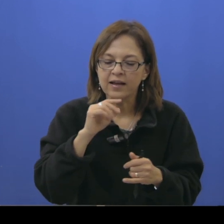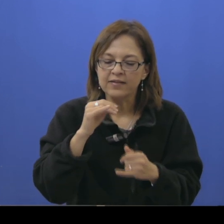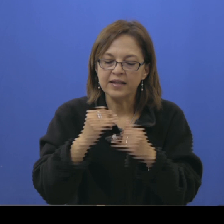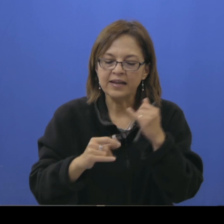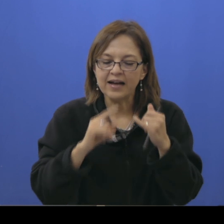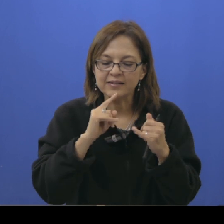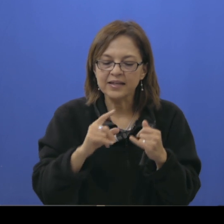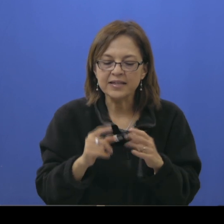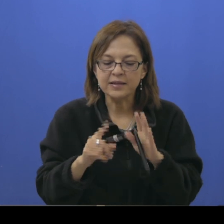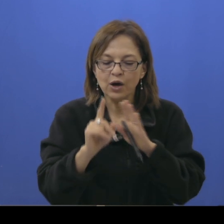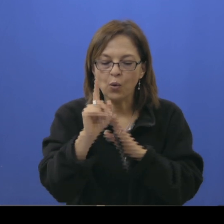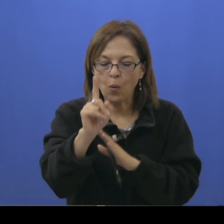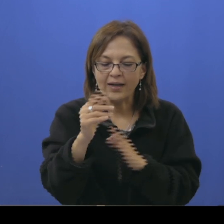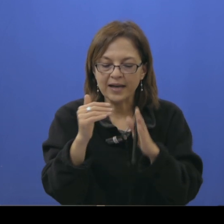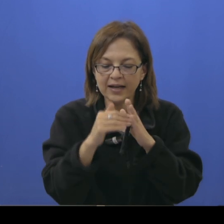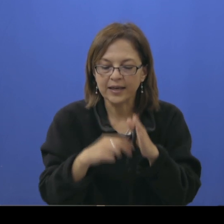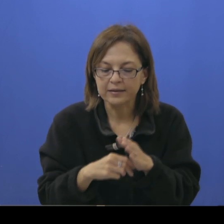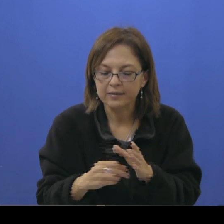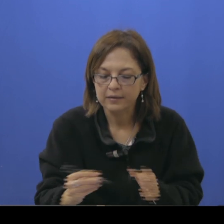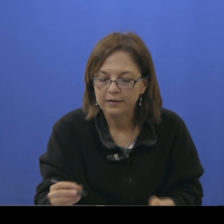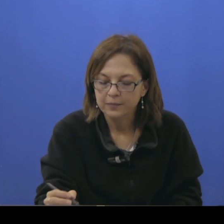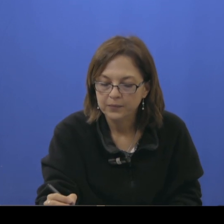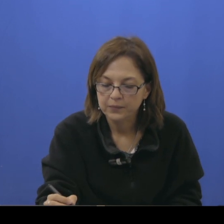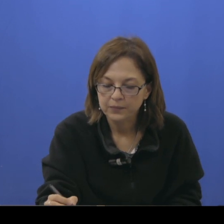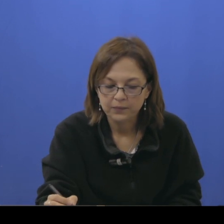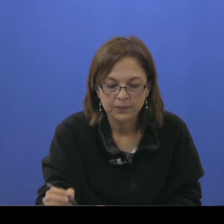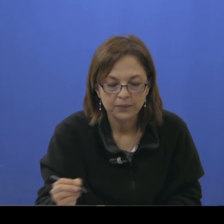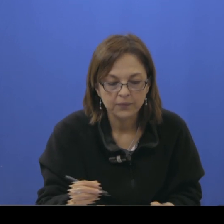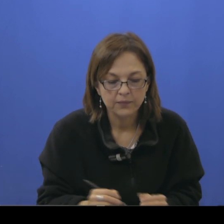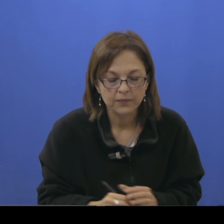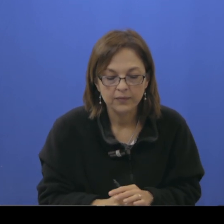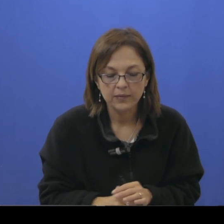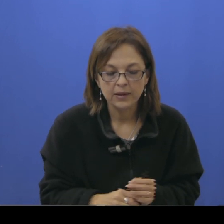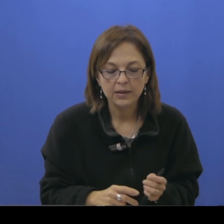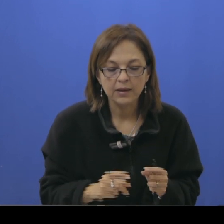And the last is 1 again.